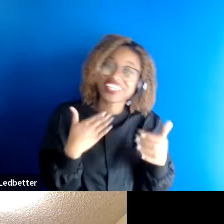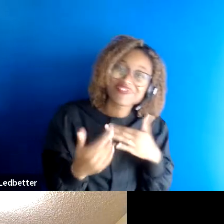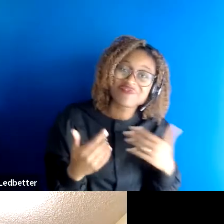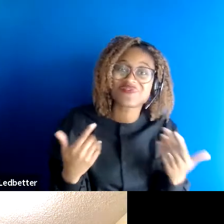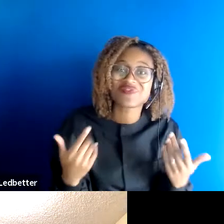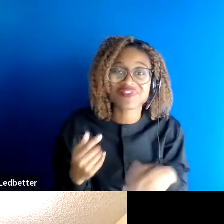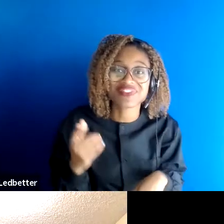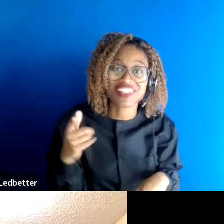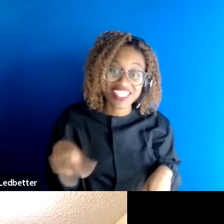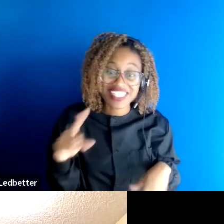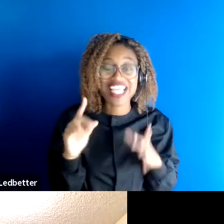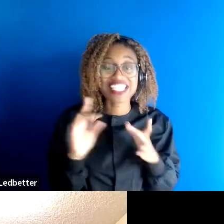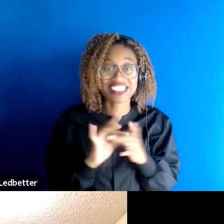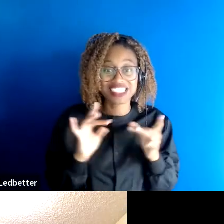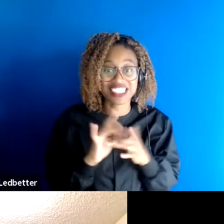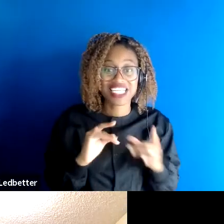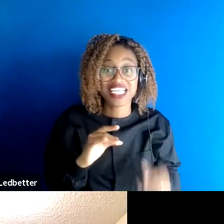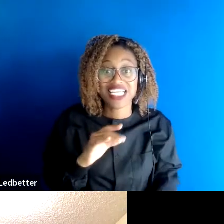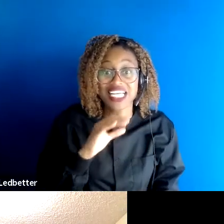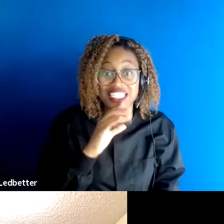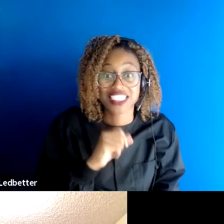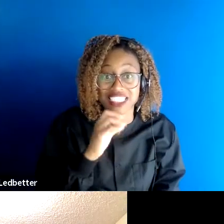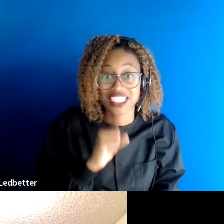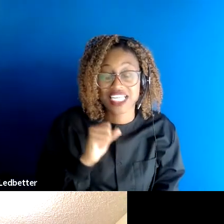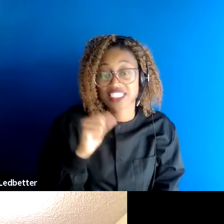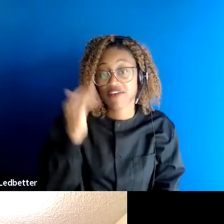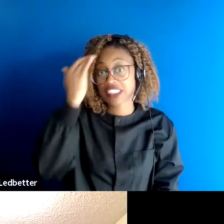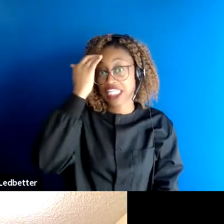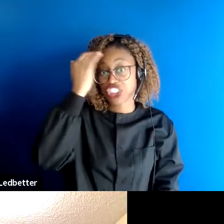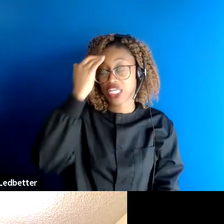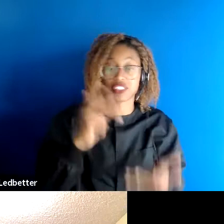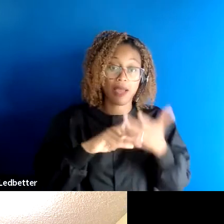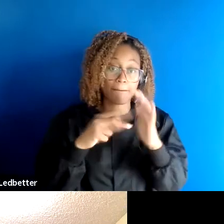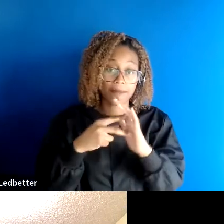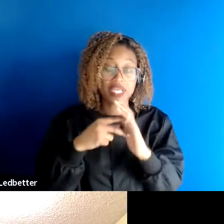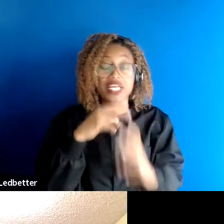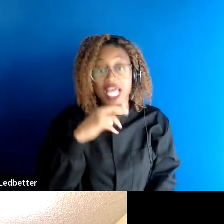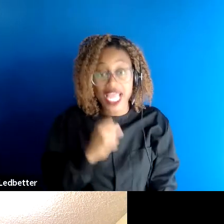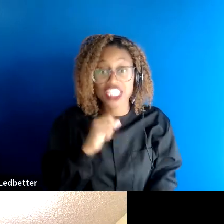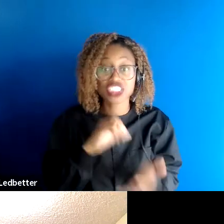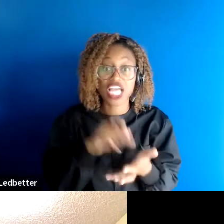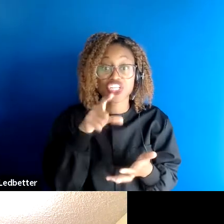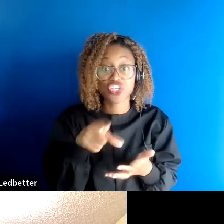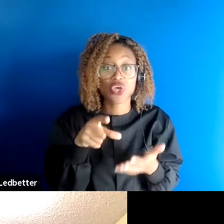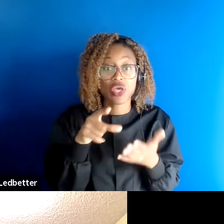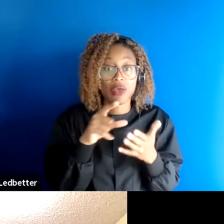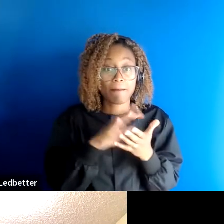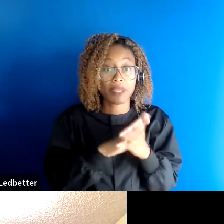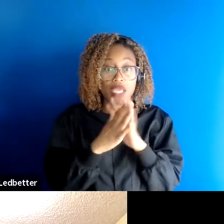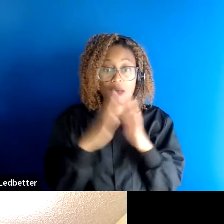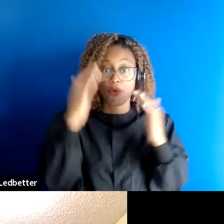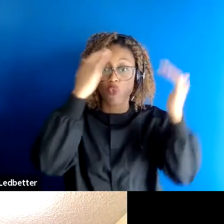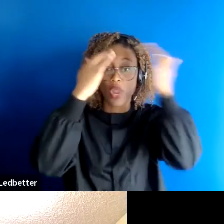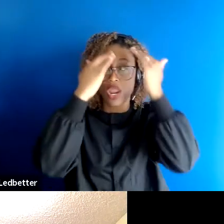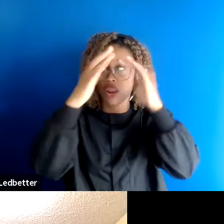they said is that the age of sentience, which essentially means the age that you start to become aware of the